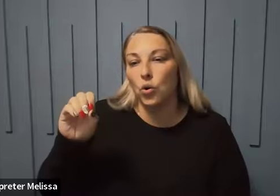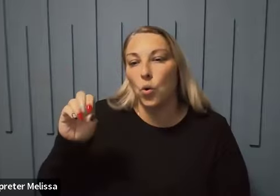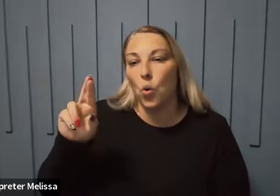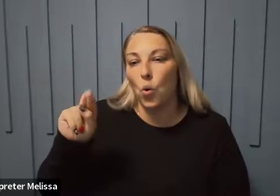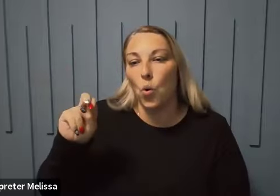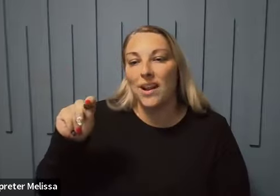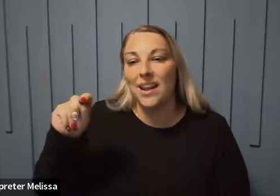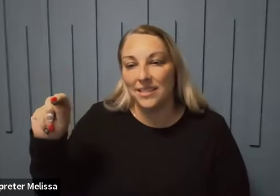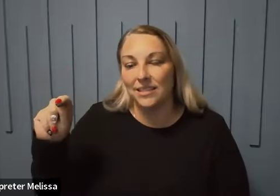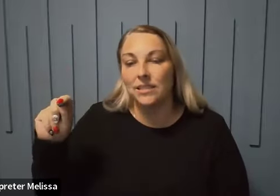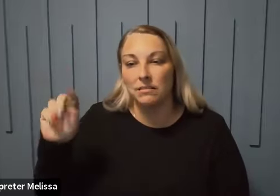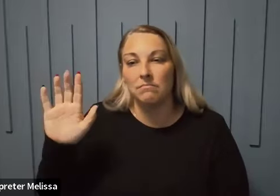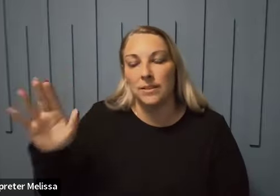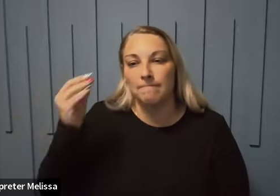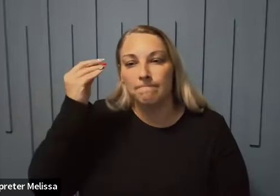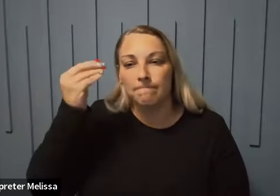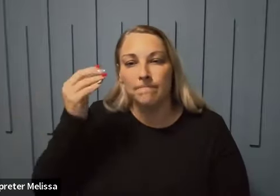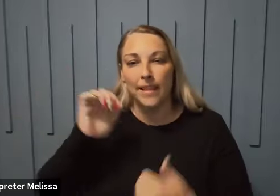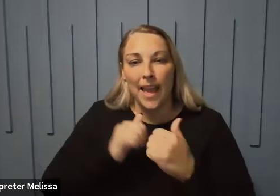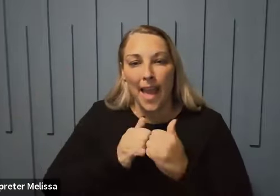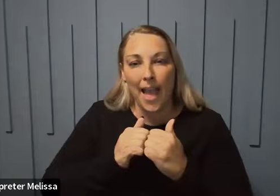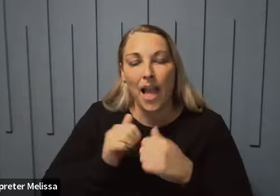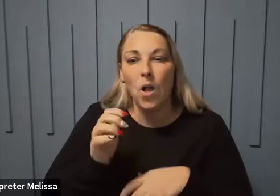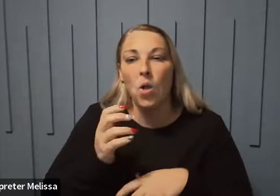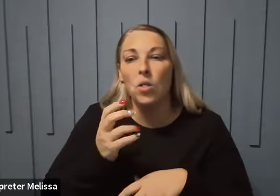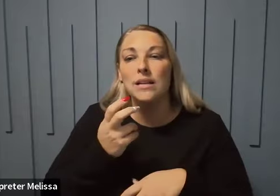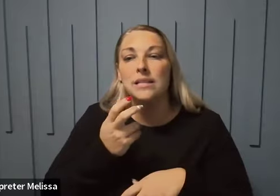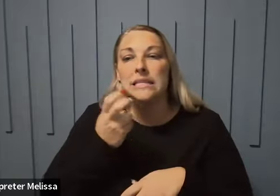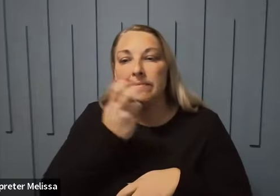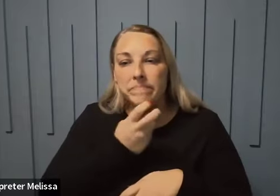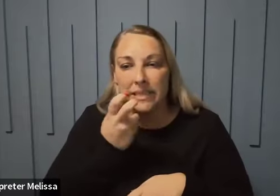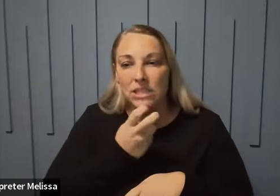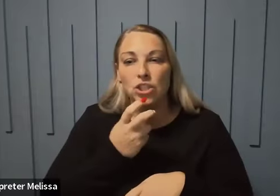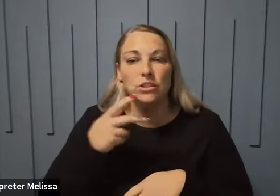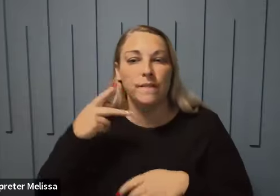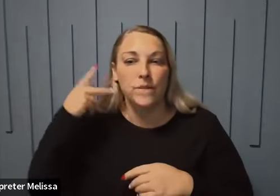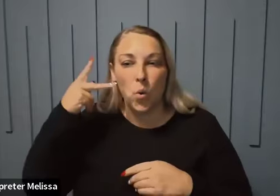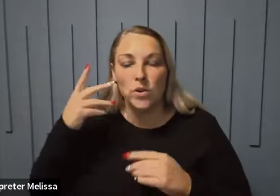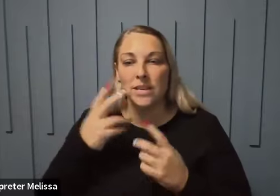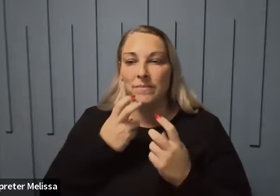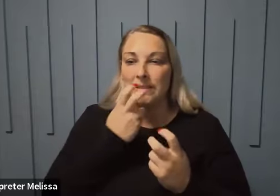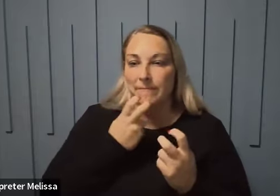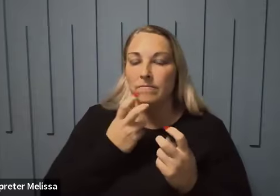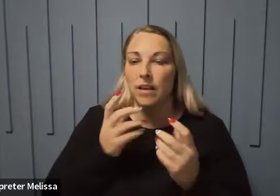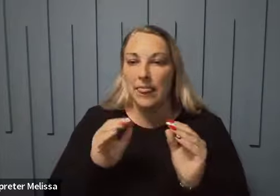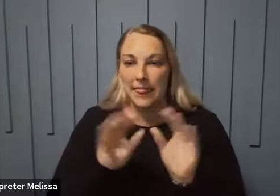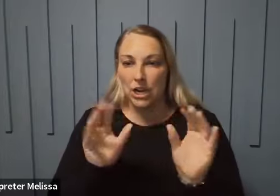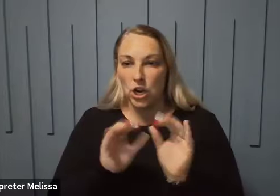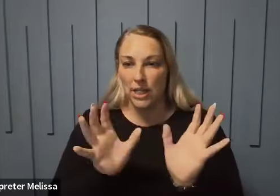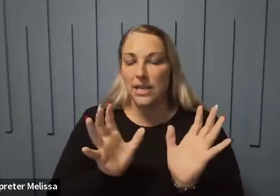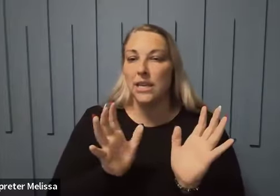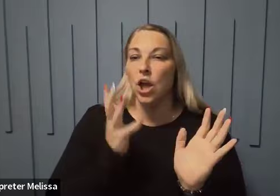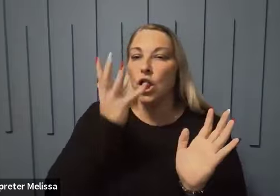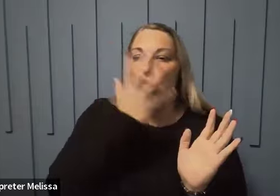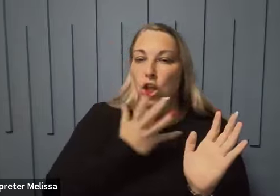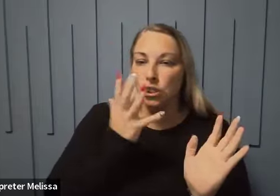thinking about how the phonemes of speech look if they looked clearly different from each other on the mouth, just like they sound different